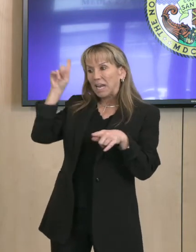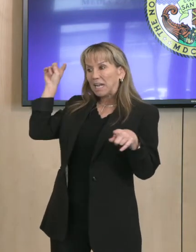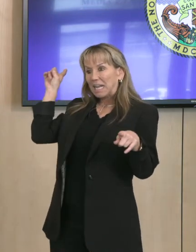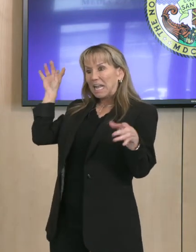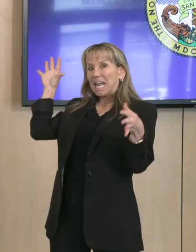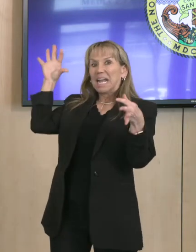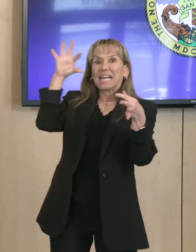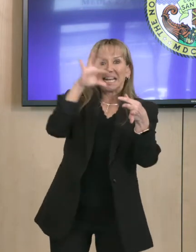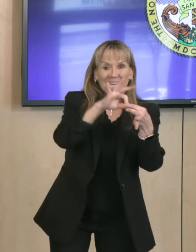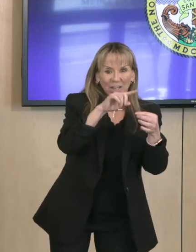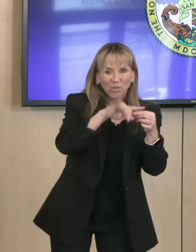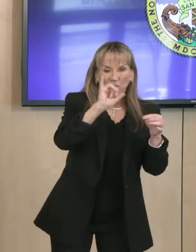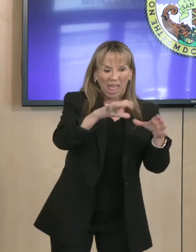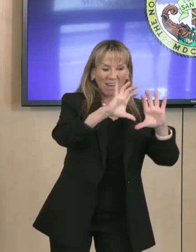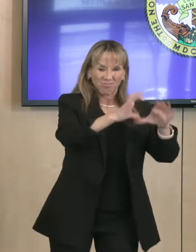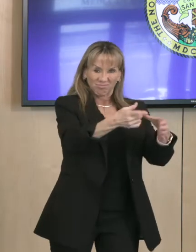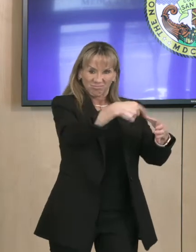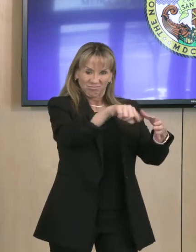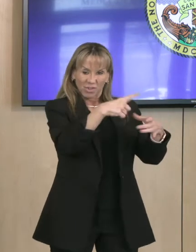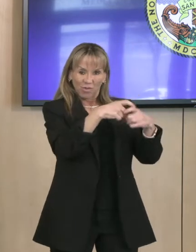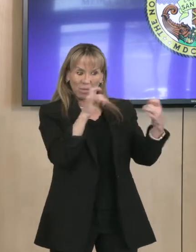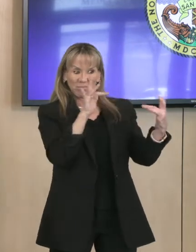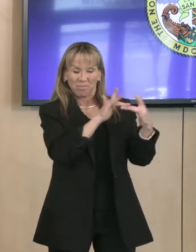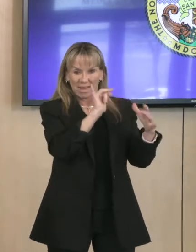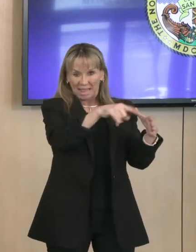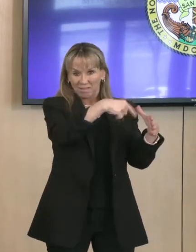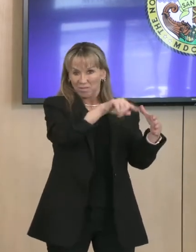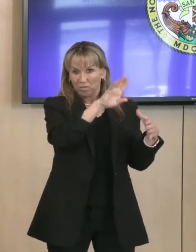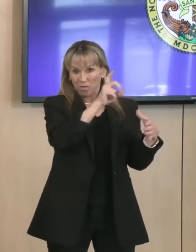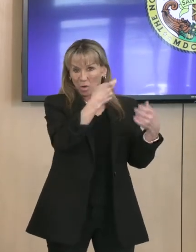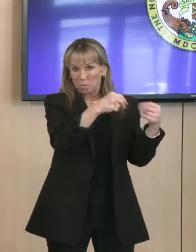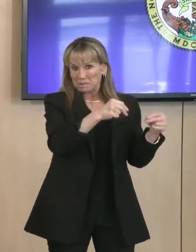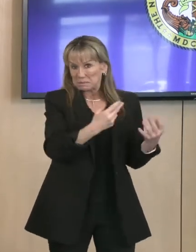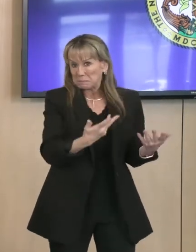pharmacy? Okay, Dr. McDonald will answer that question.